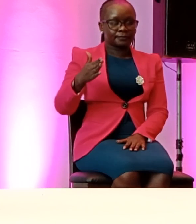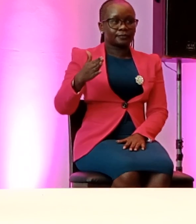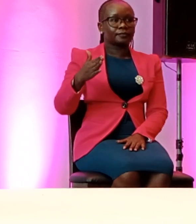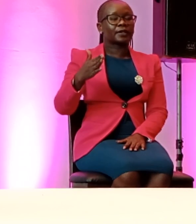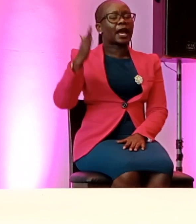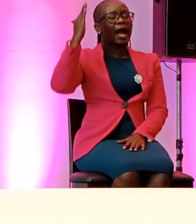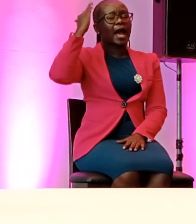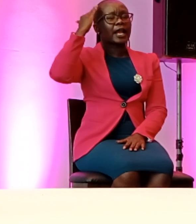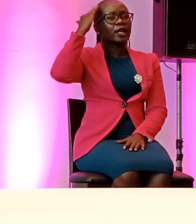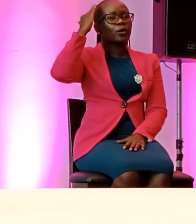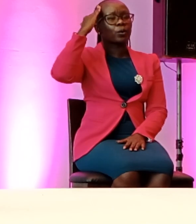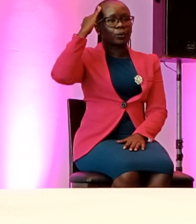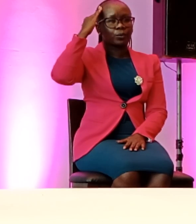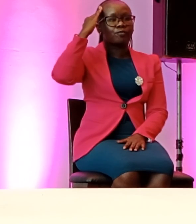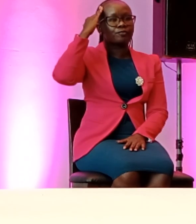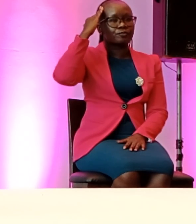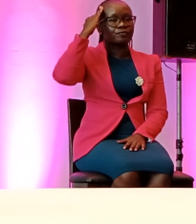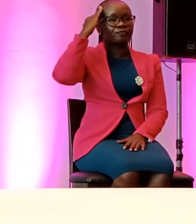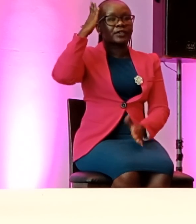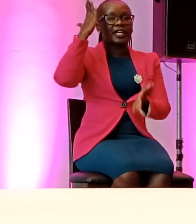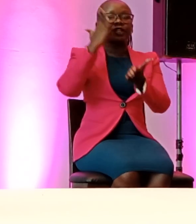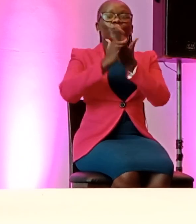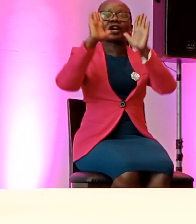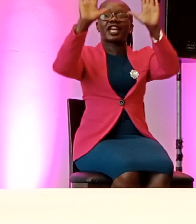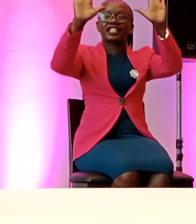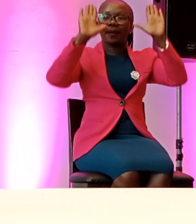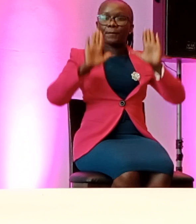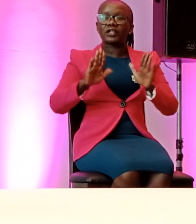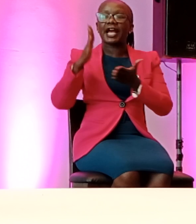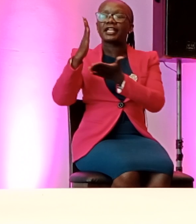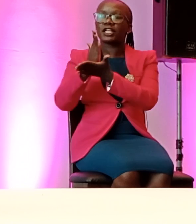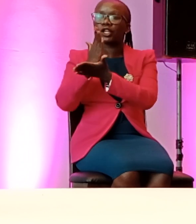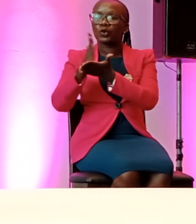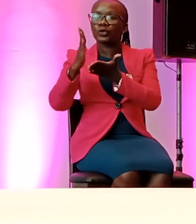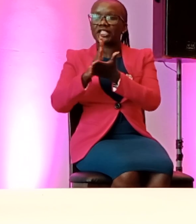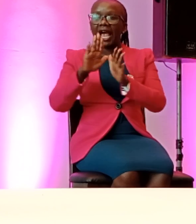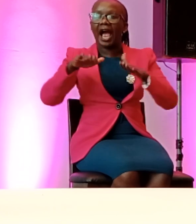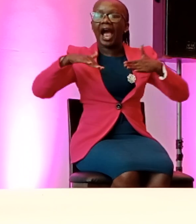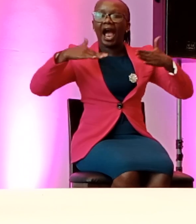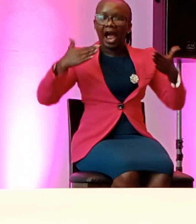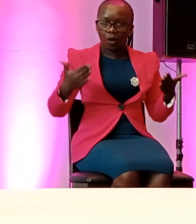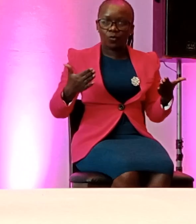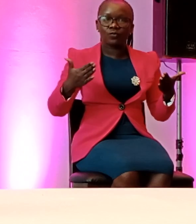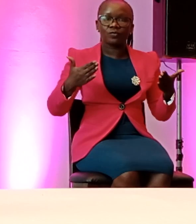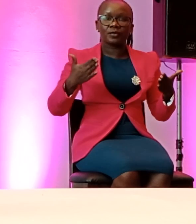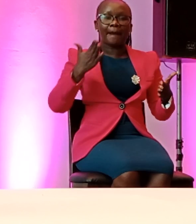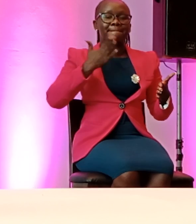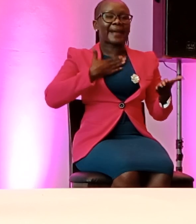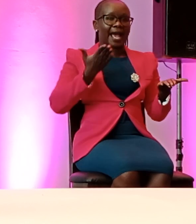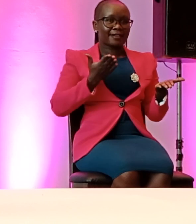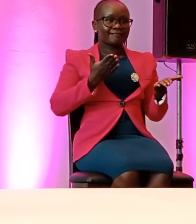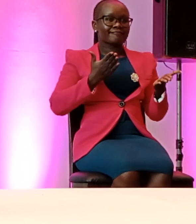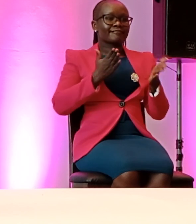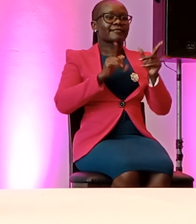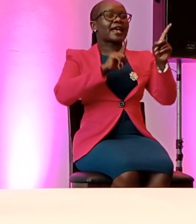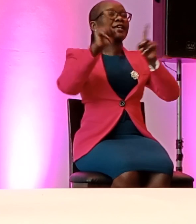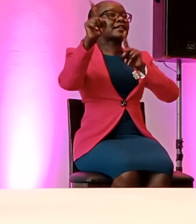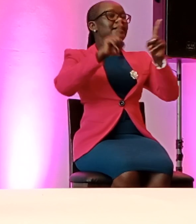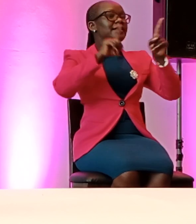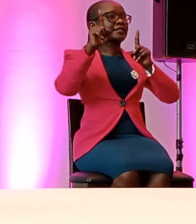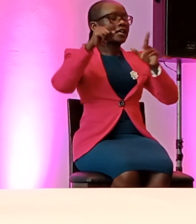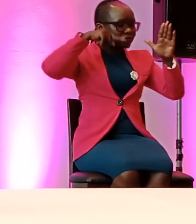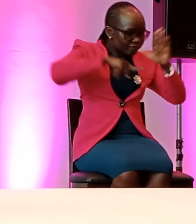and I know that it is important to share how my journey to